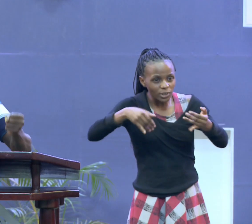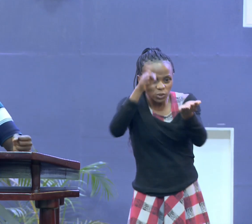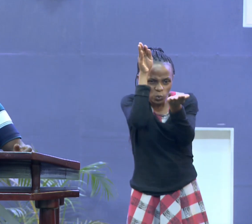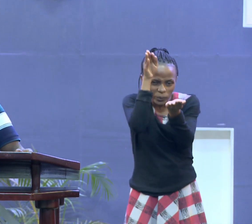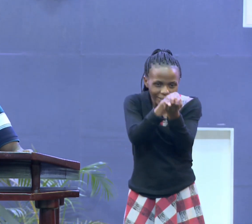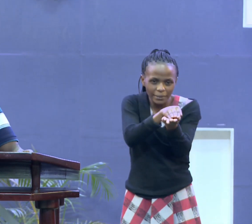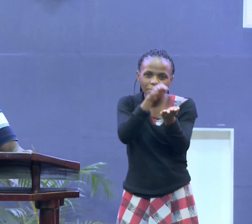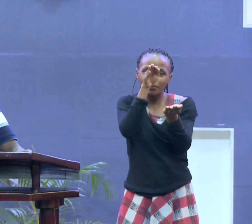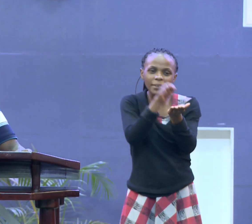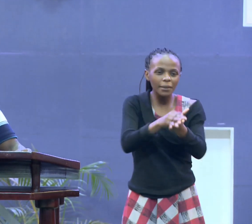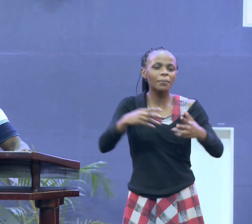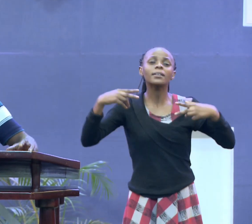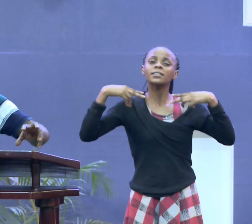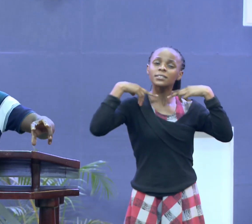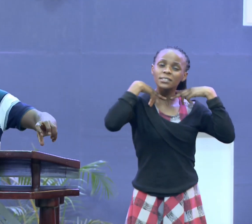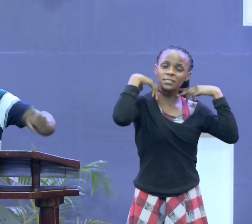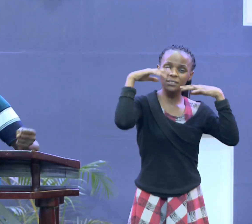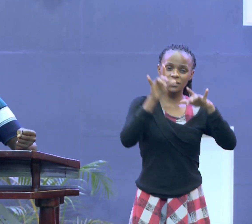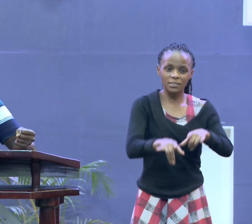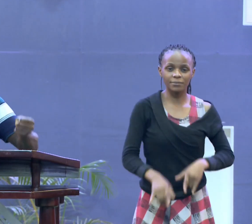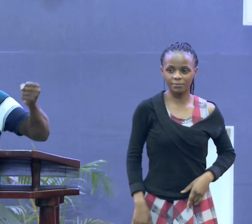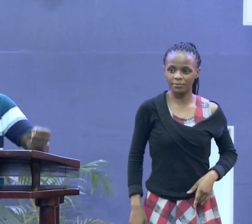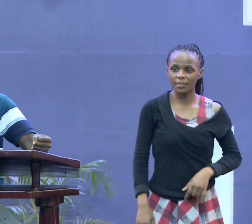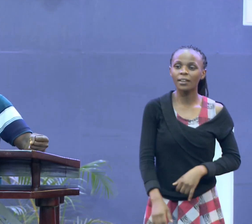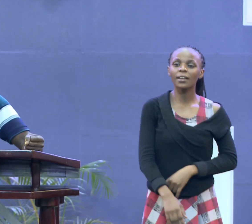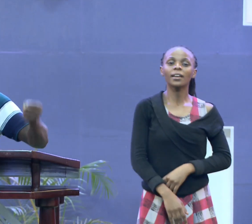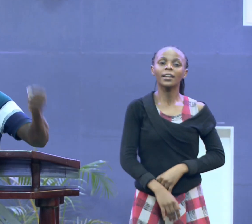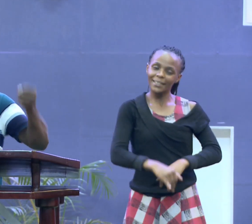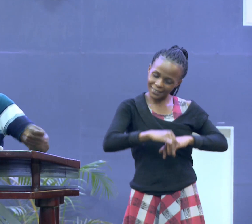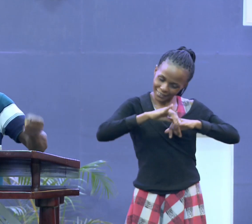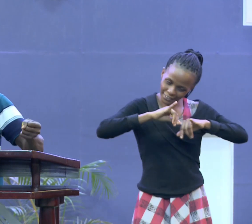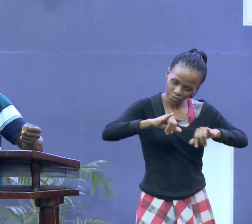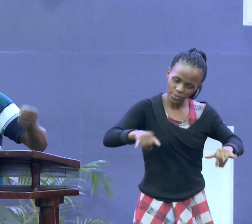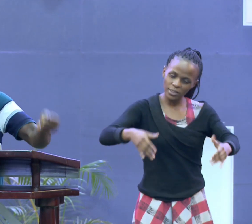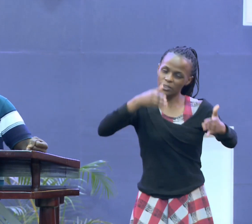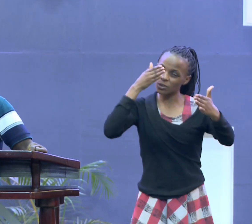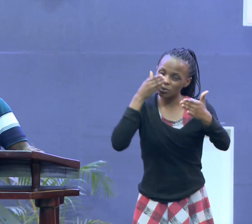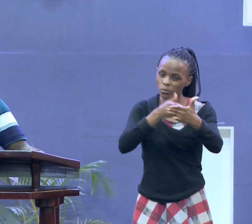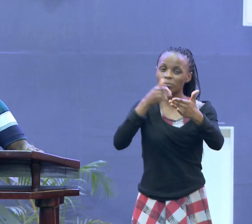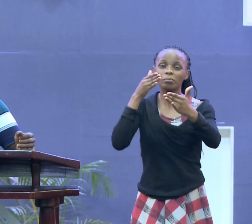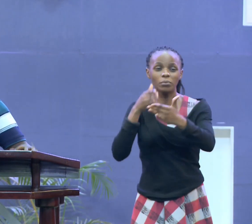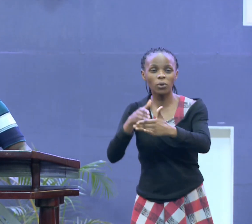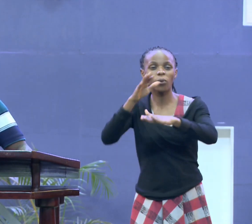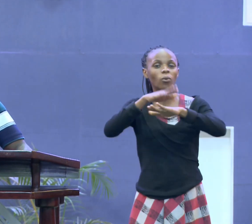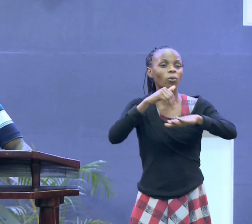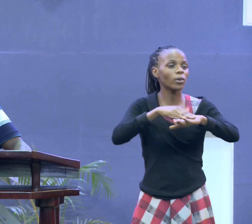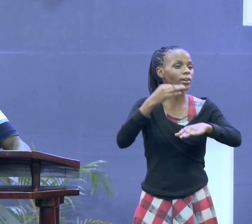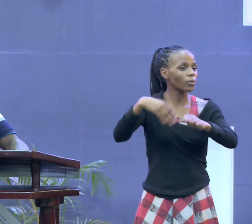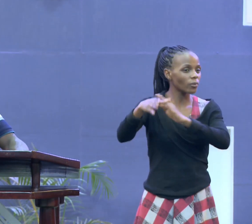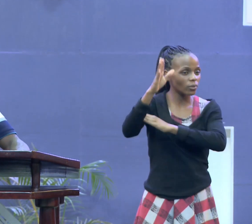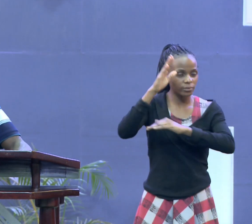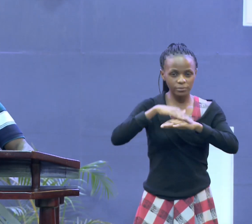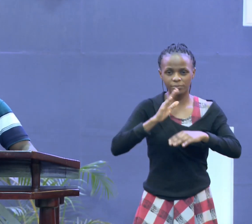retain us. It struggles to hinder the callings of God upon